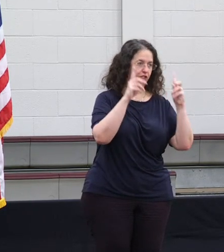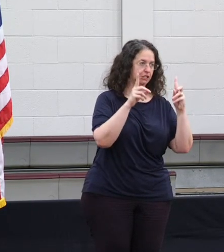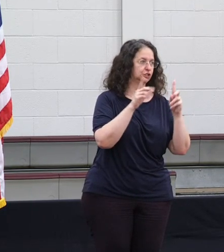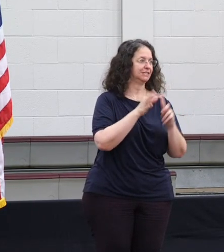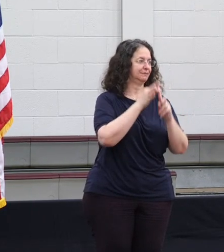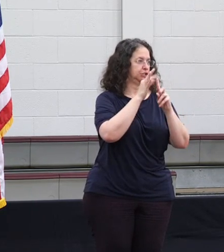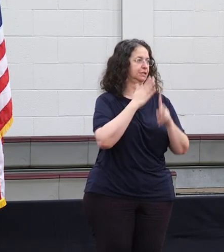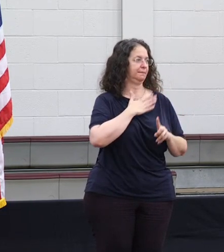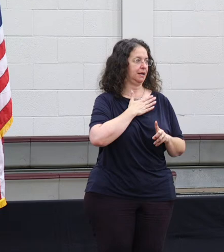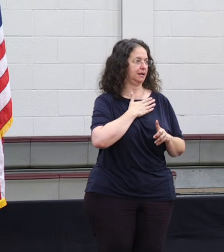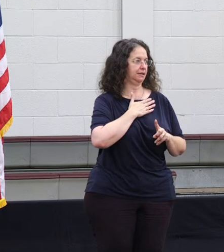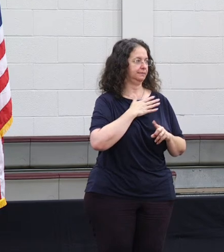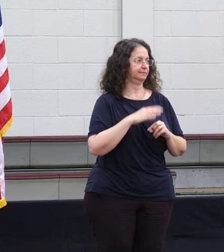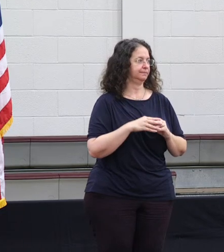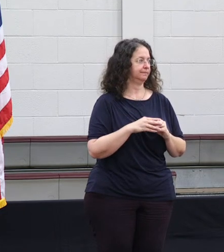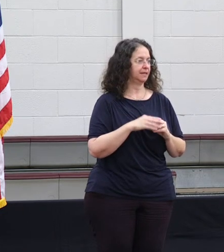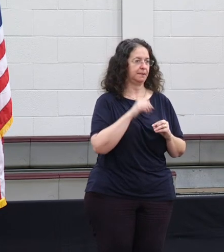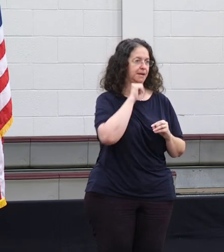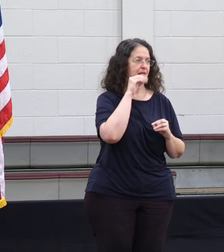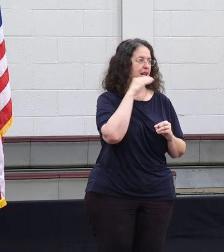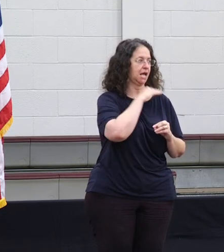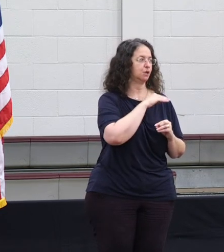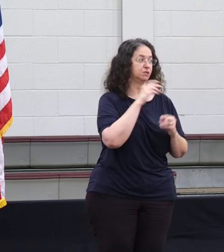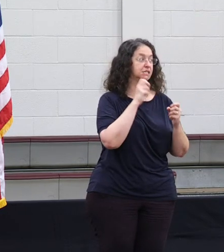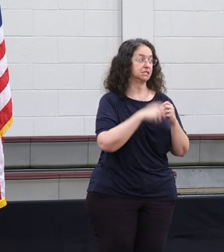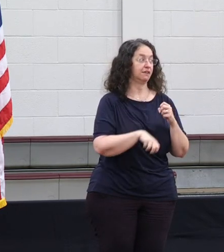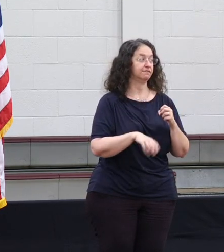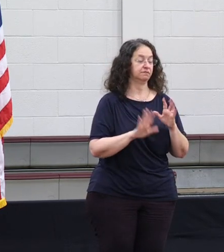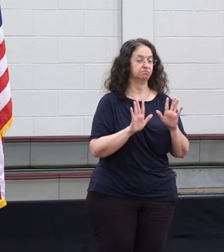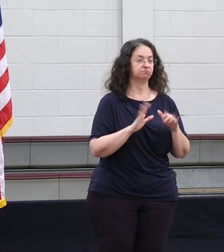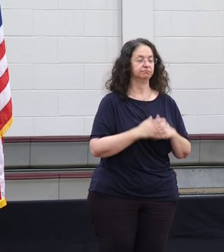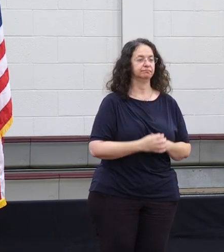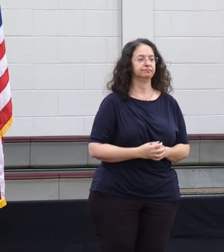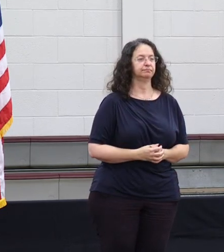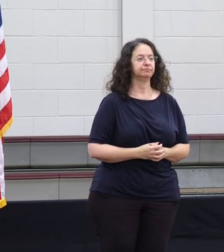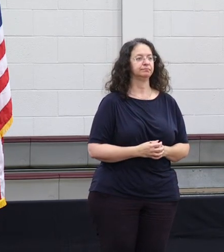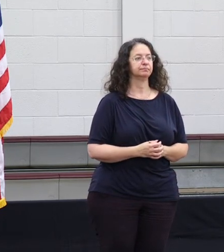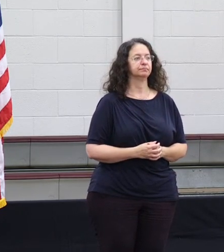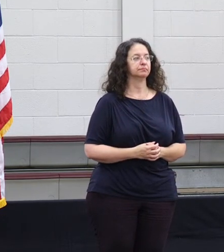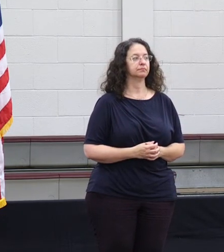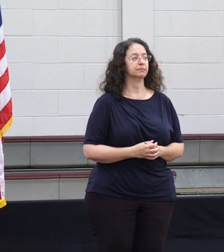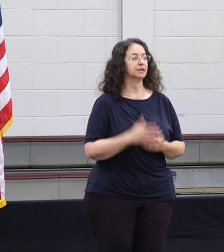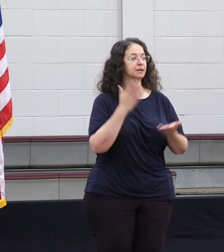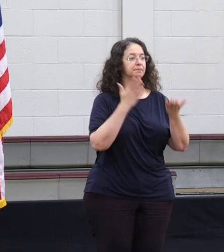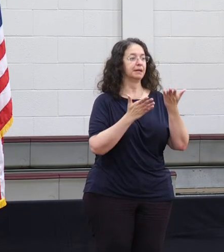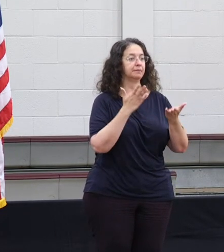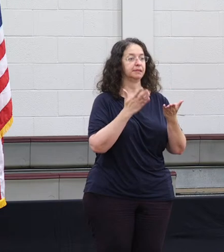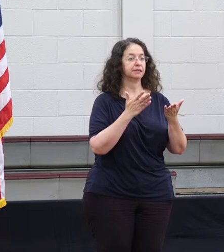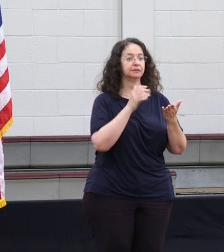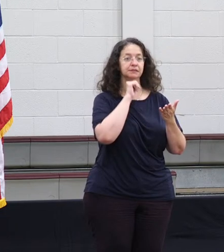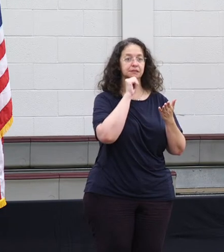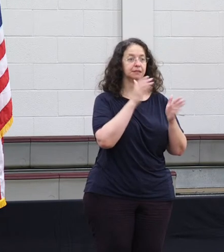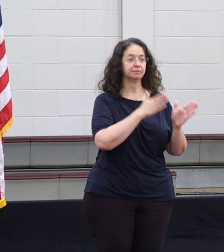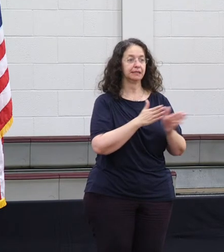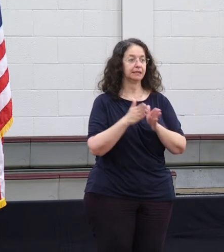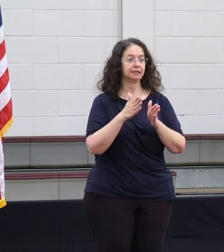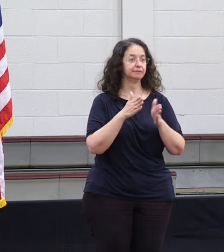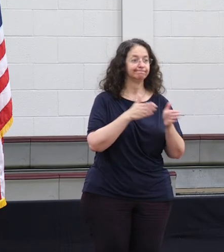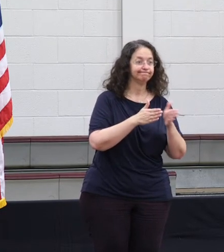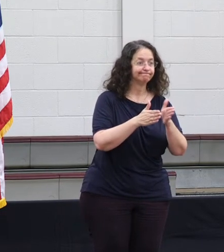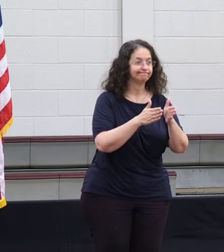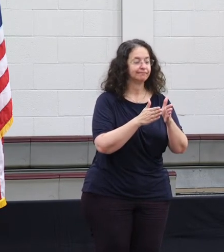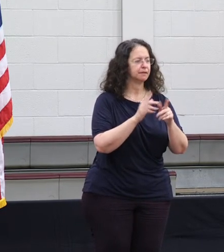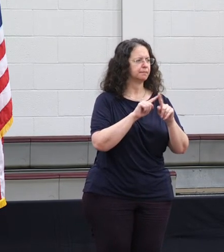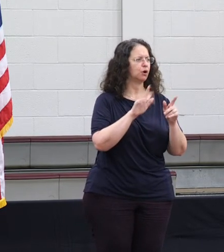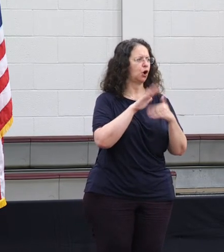especially mine. I'm not gonna lie, it was tough. Things might not always go the way you plan, but I know we can all agree that